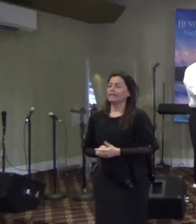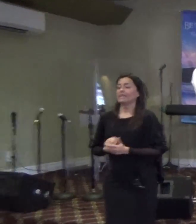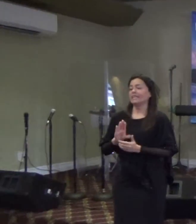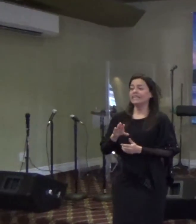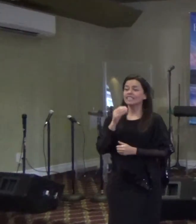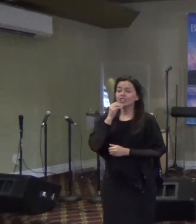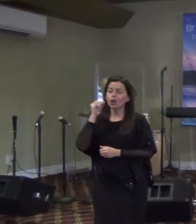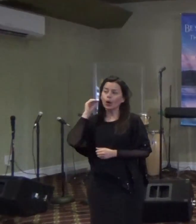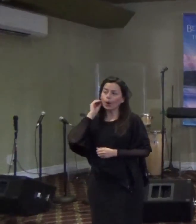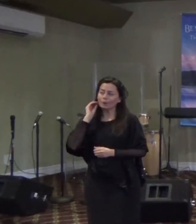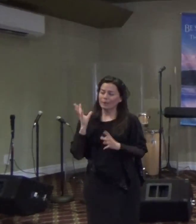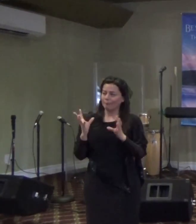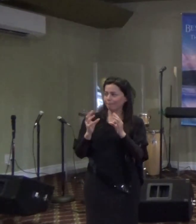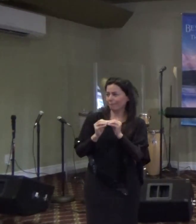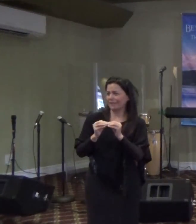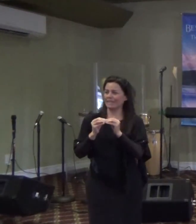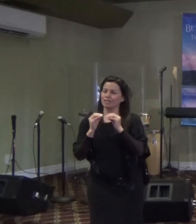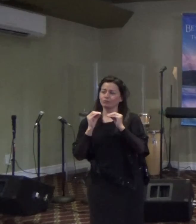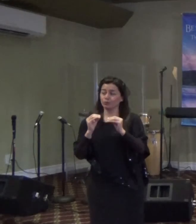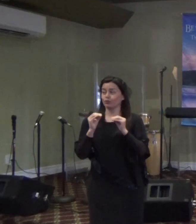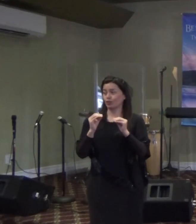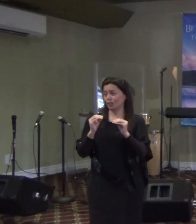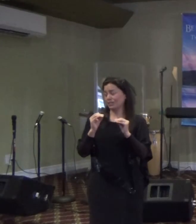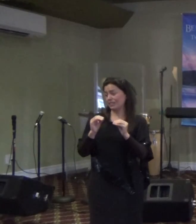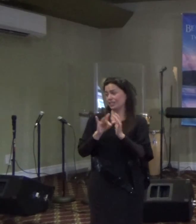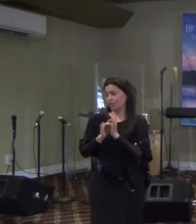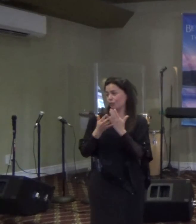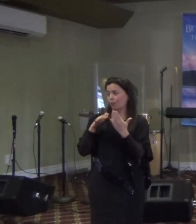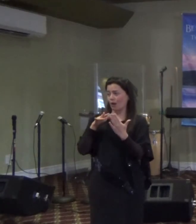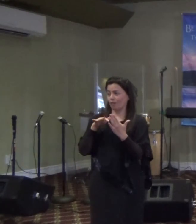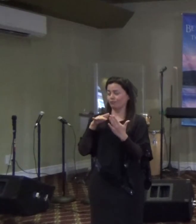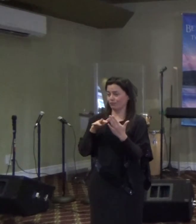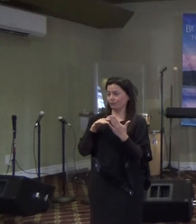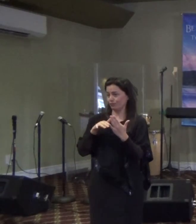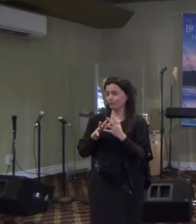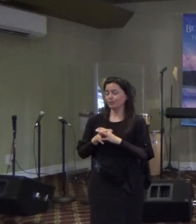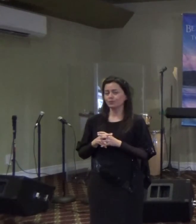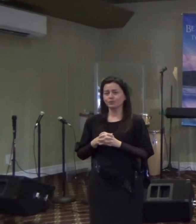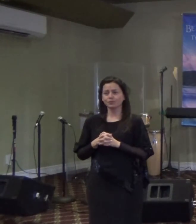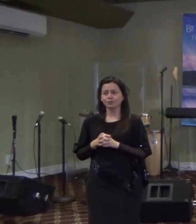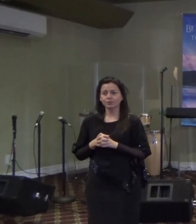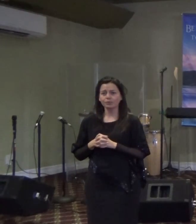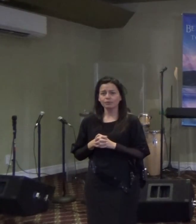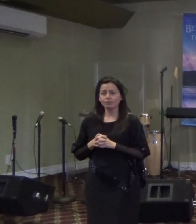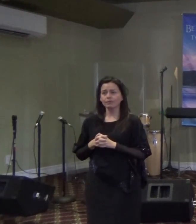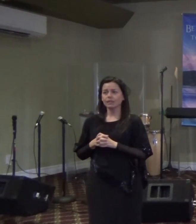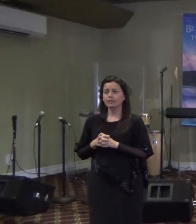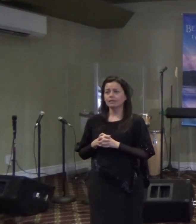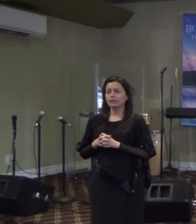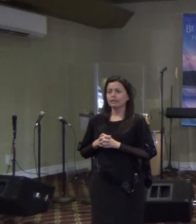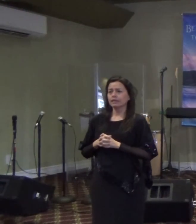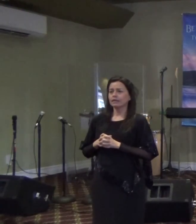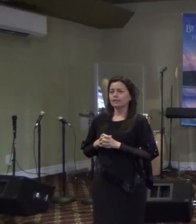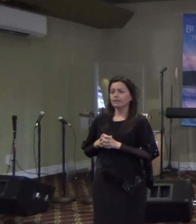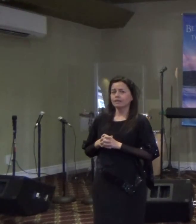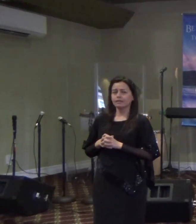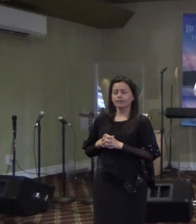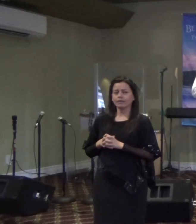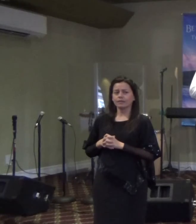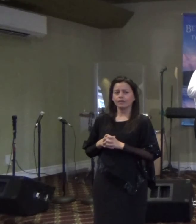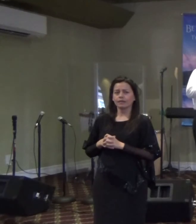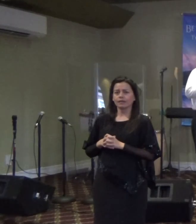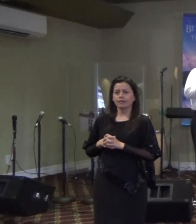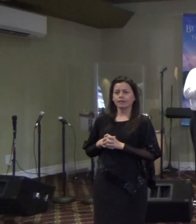y vamos a concederle también que él lo bautice. and allow him to baptize him. He pedido al hermano Jorge, perdón, al